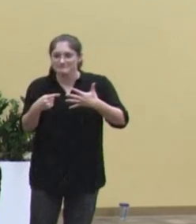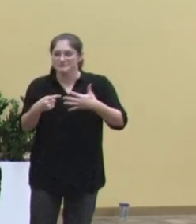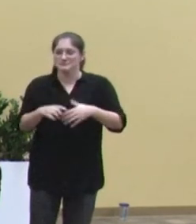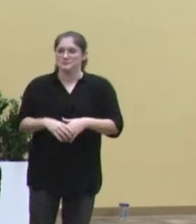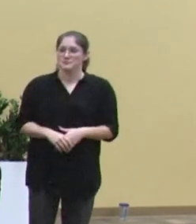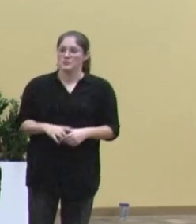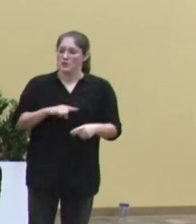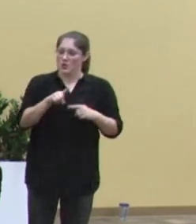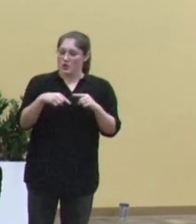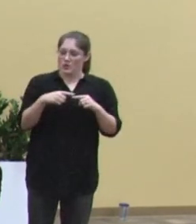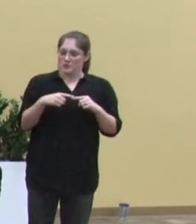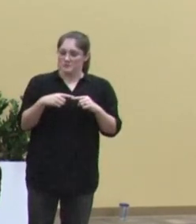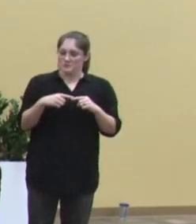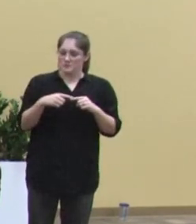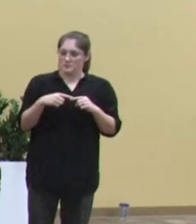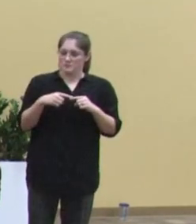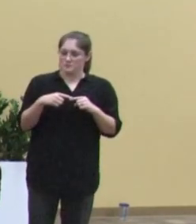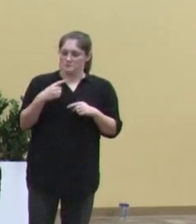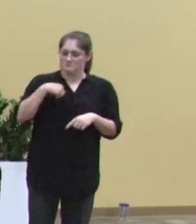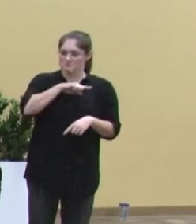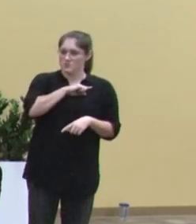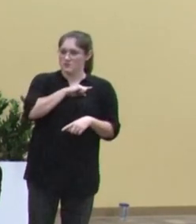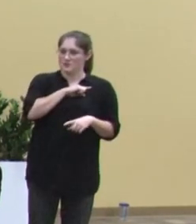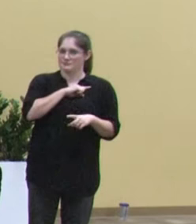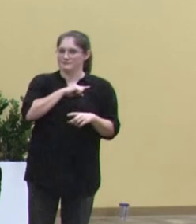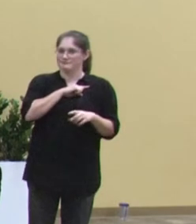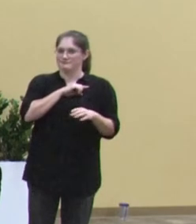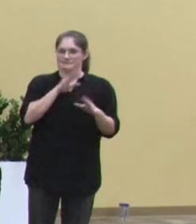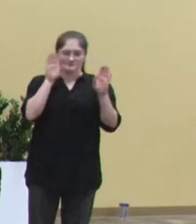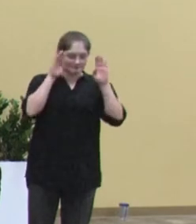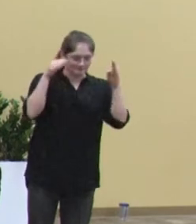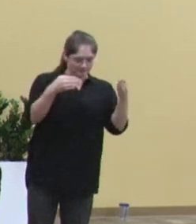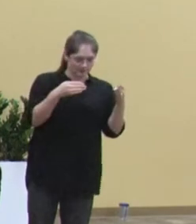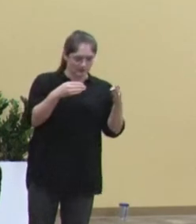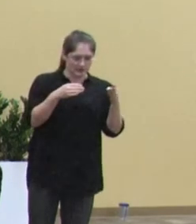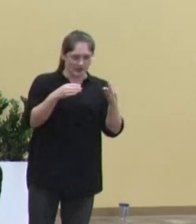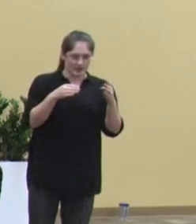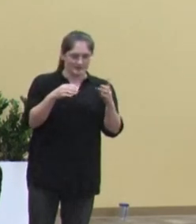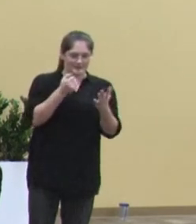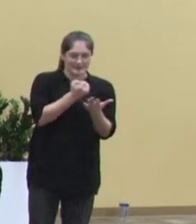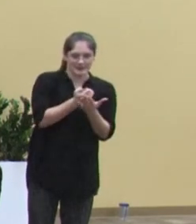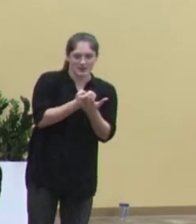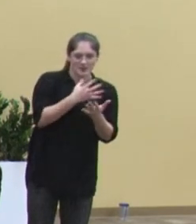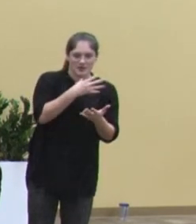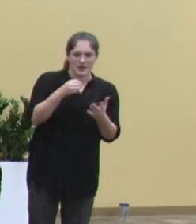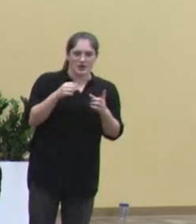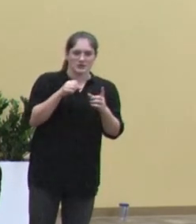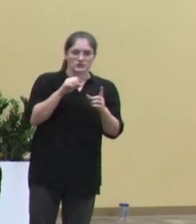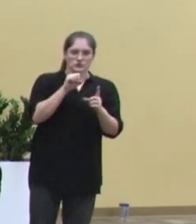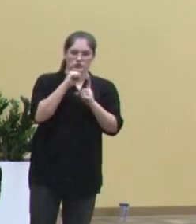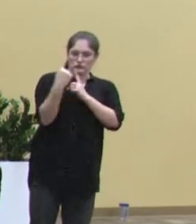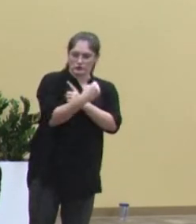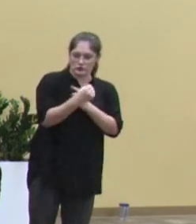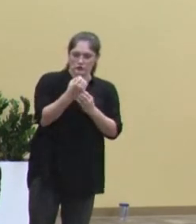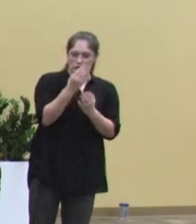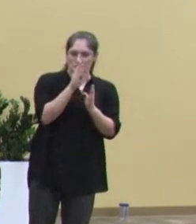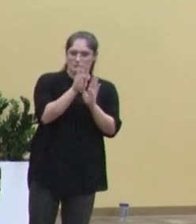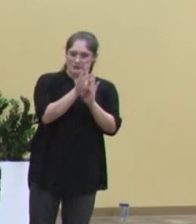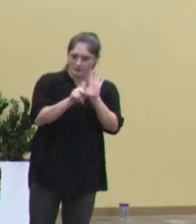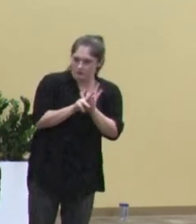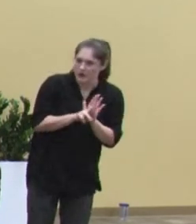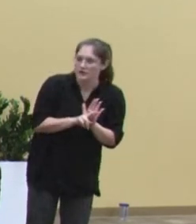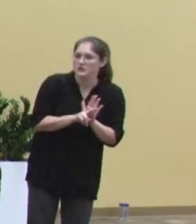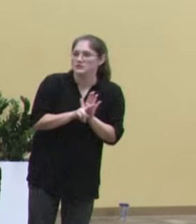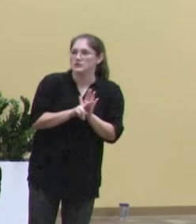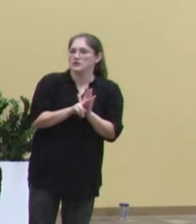that Economic and Social Bill of Rights that I asked you all to look at, I know that there was also a component of